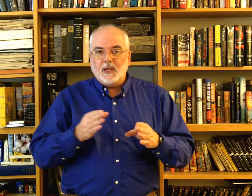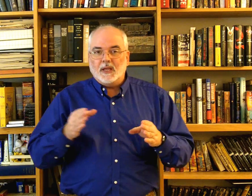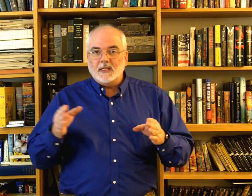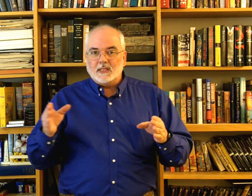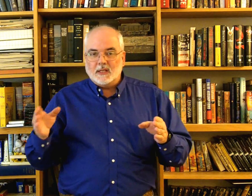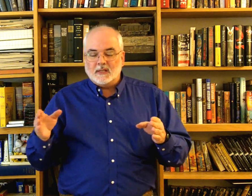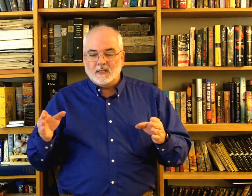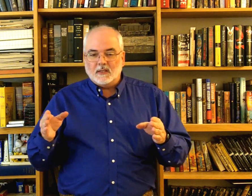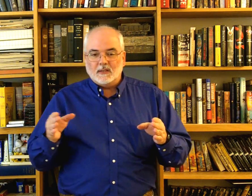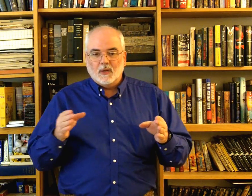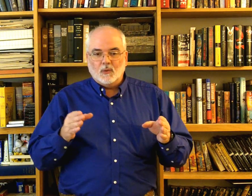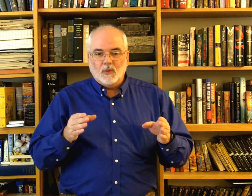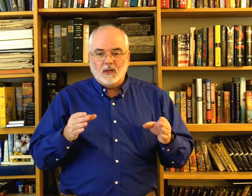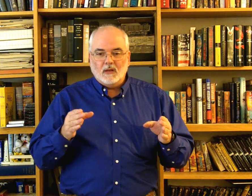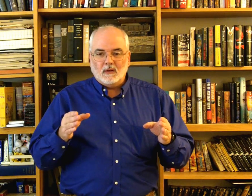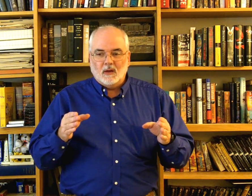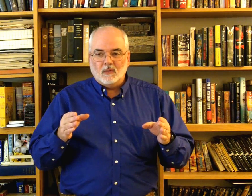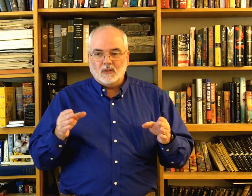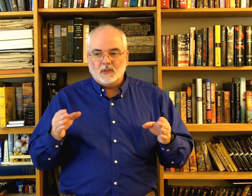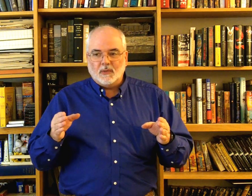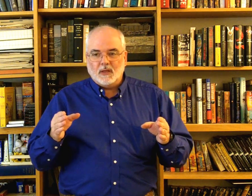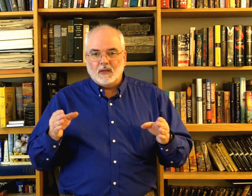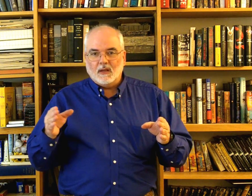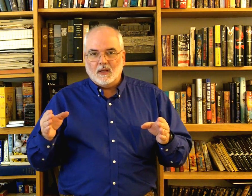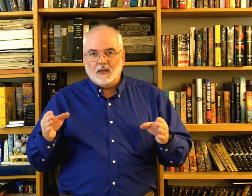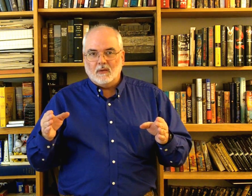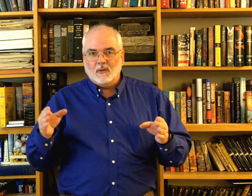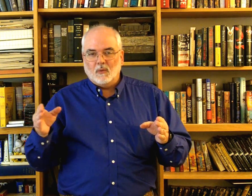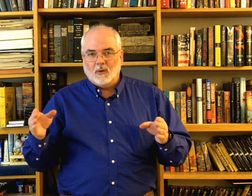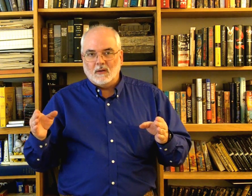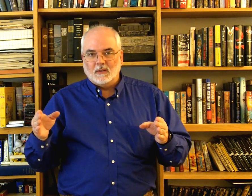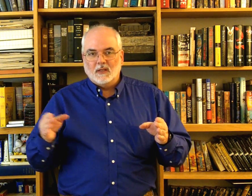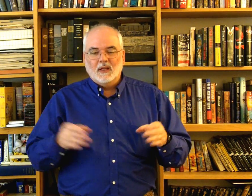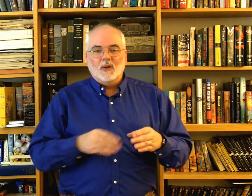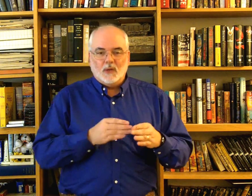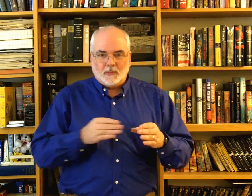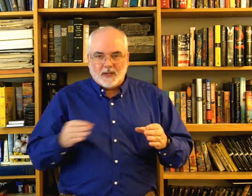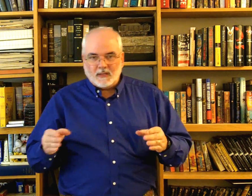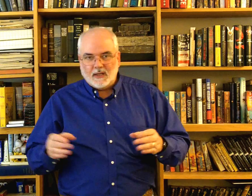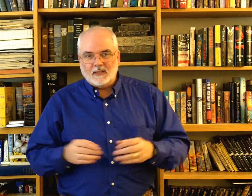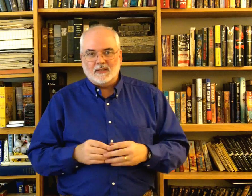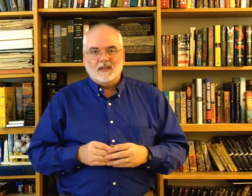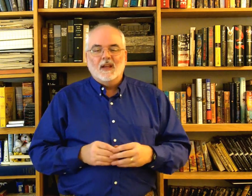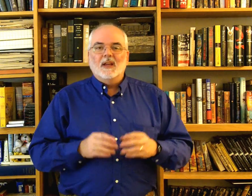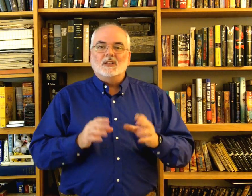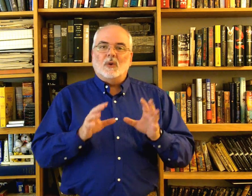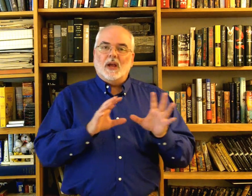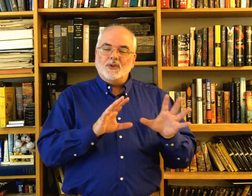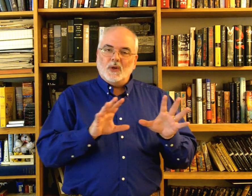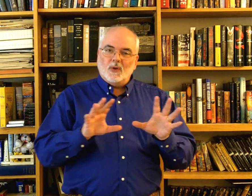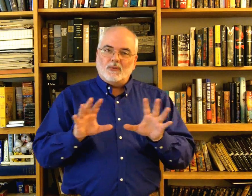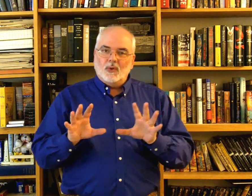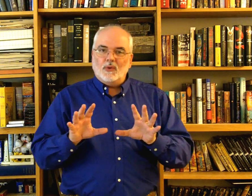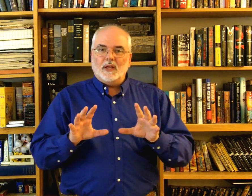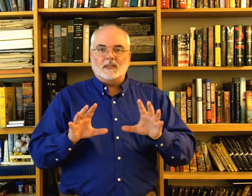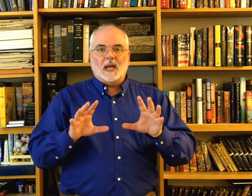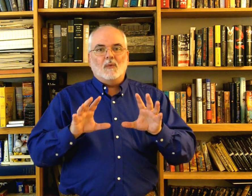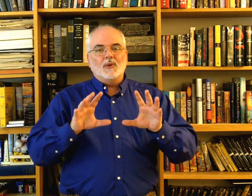in sentences. We don't speak in words. We speak in sentences. So as you go through this, I want you